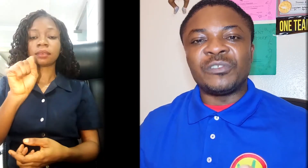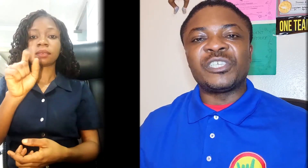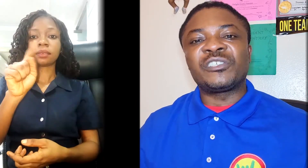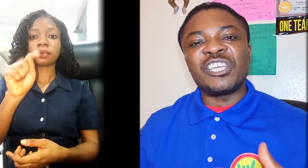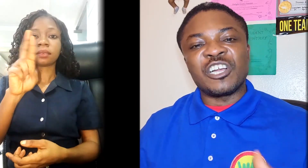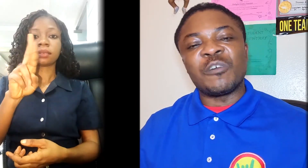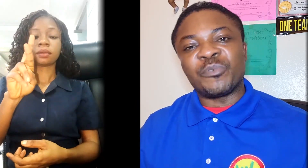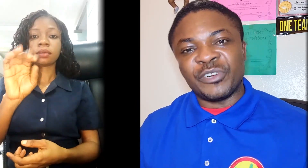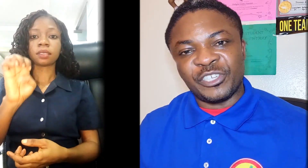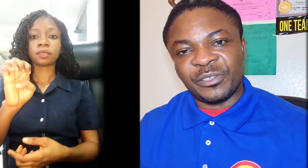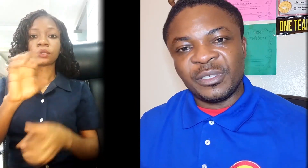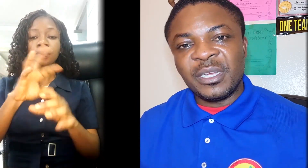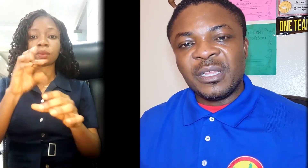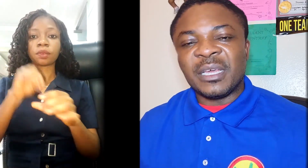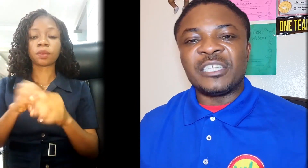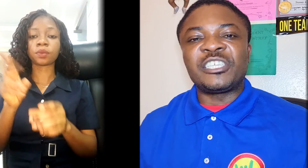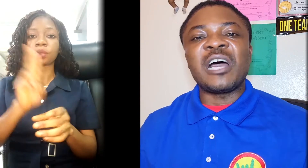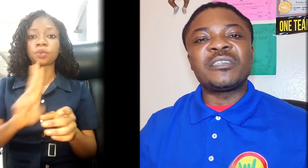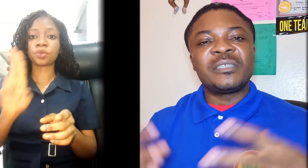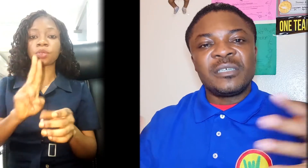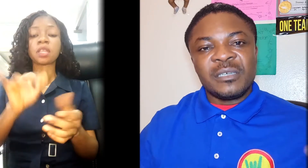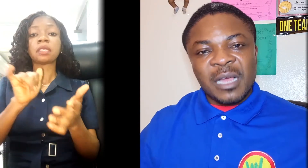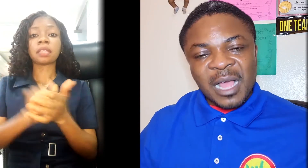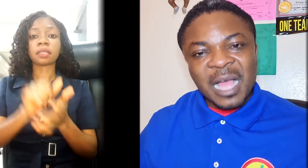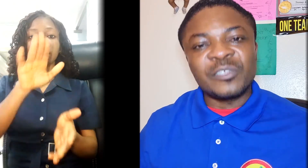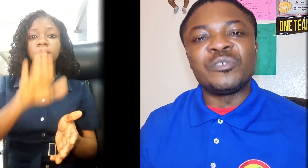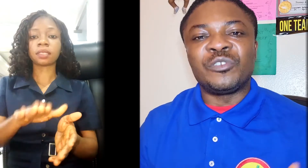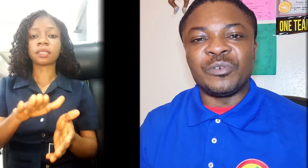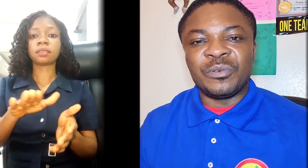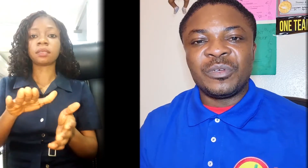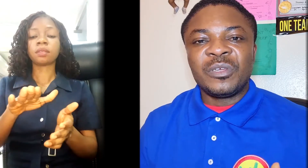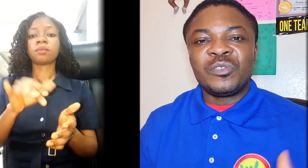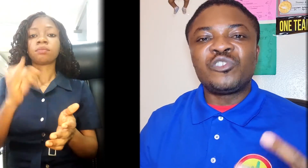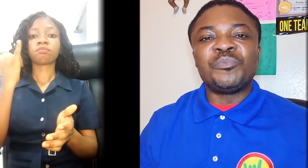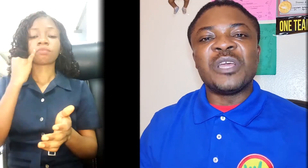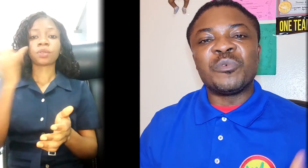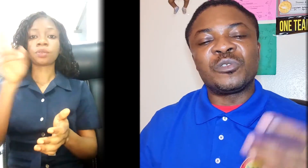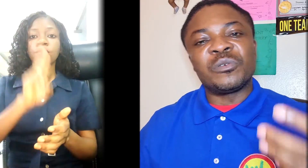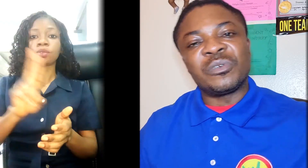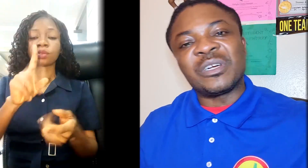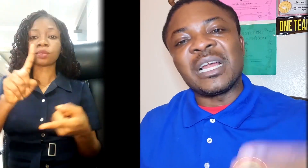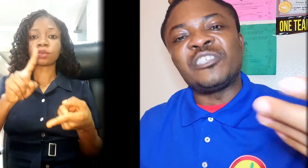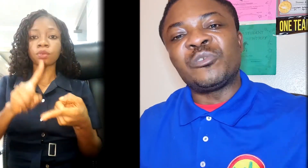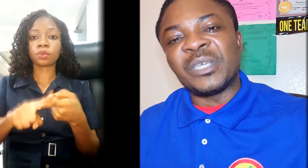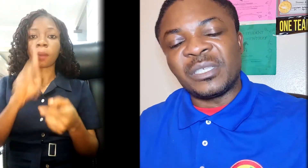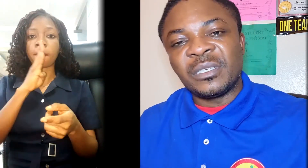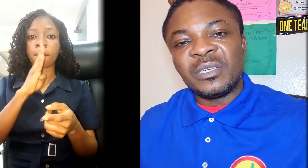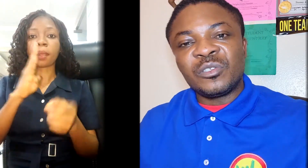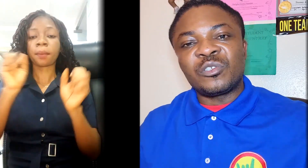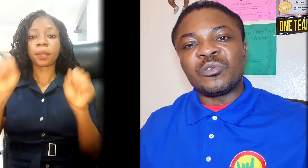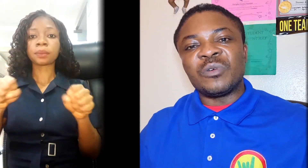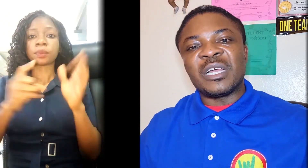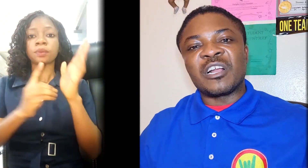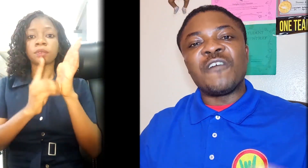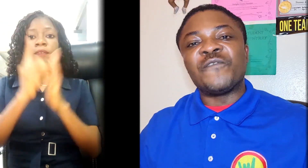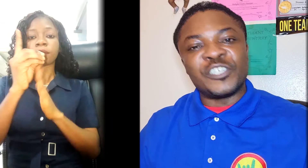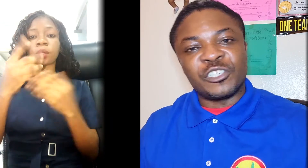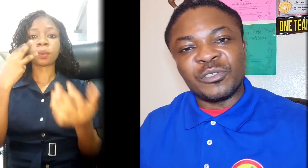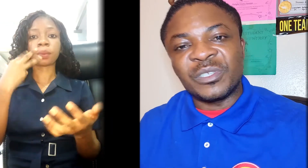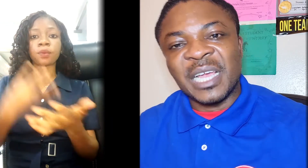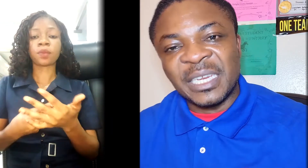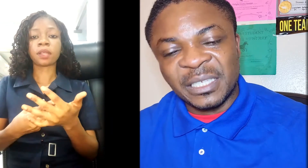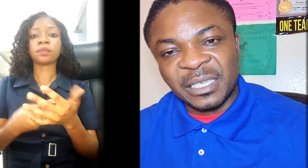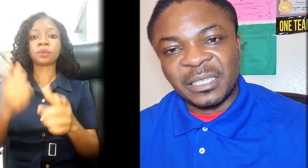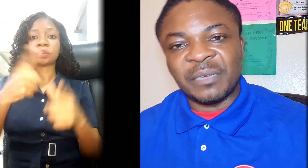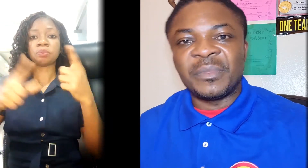acquisition or gesture incorporation that a child has to do to be able to graduate to a